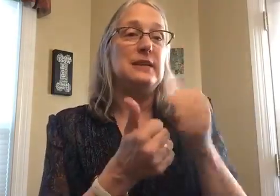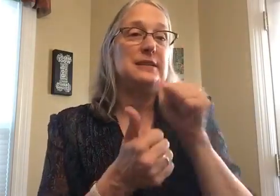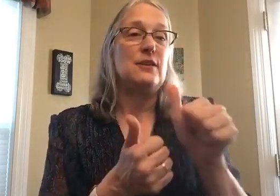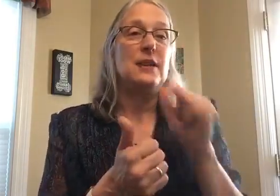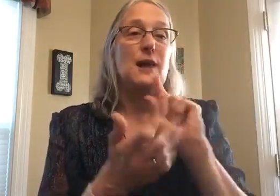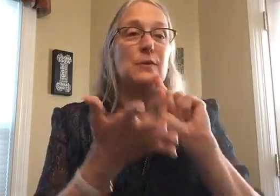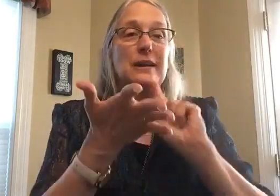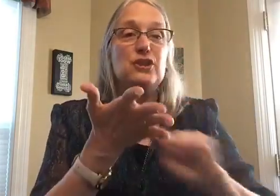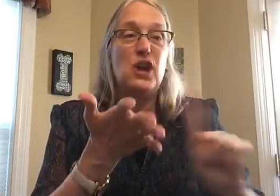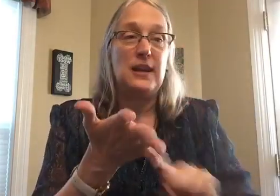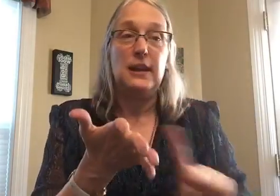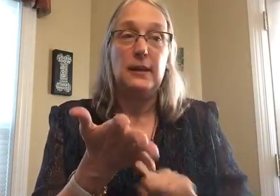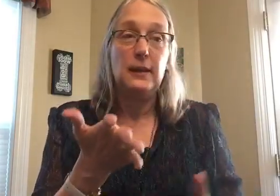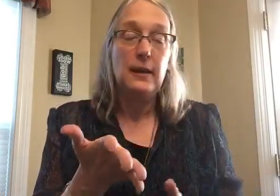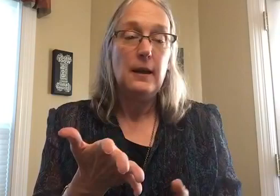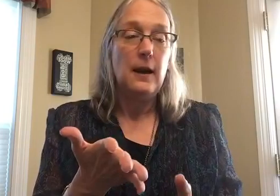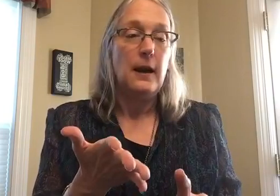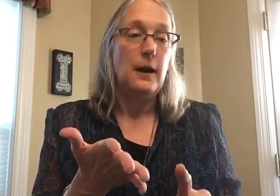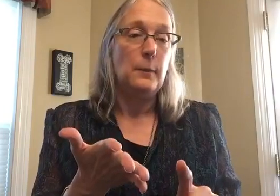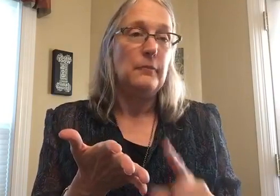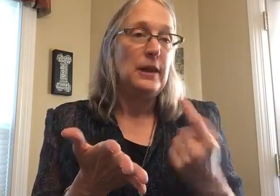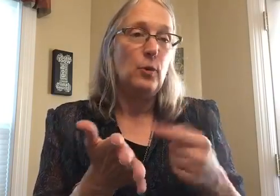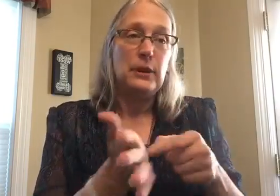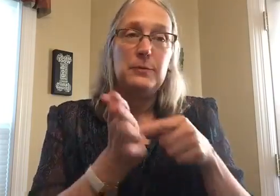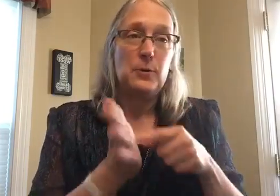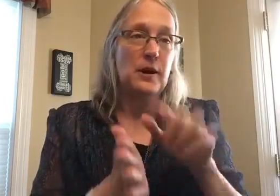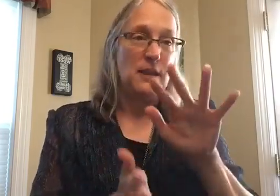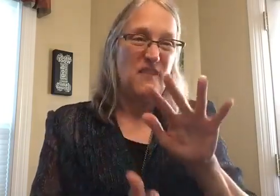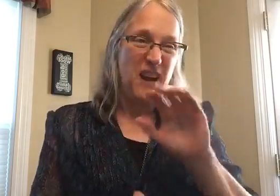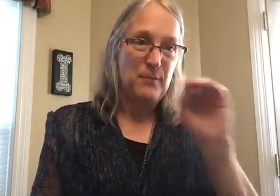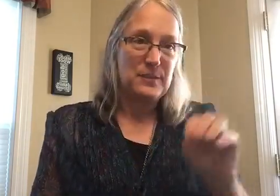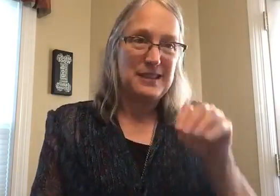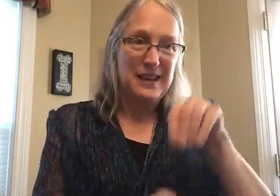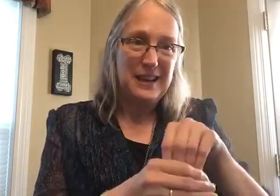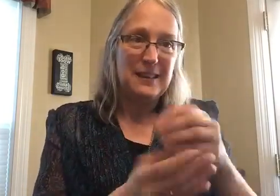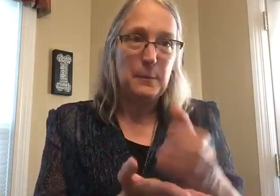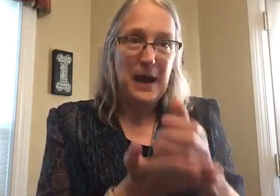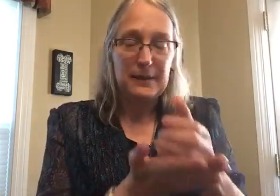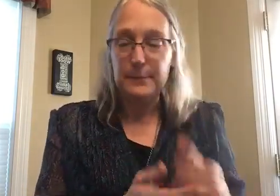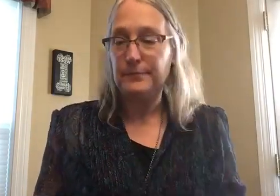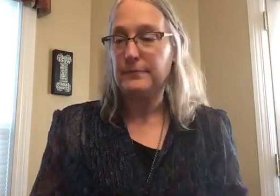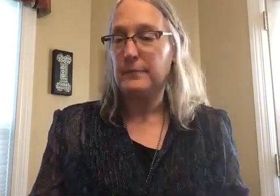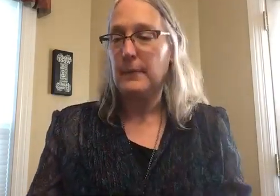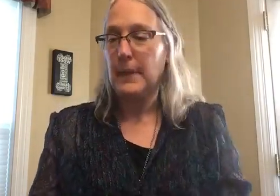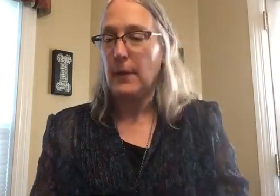are not really checking. They only require that 5% in the bottle. Okay,